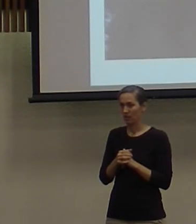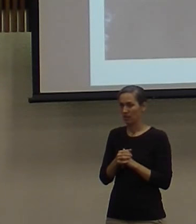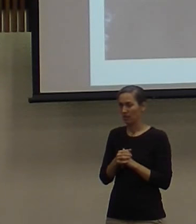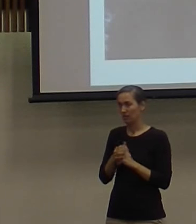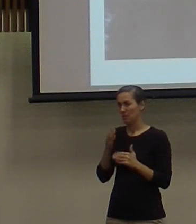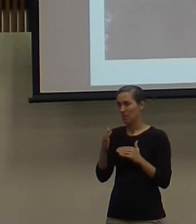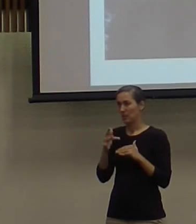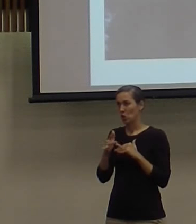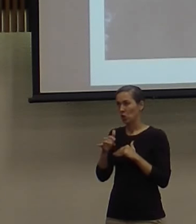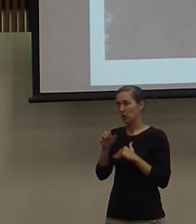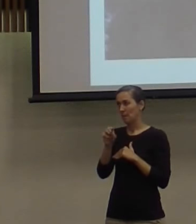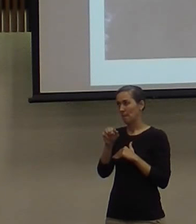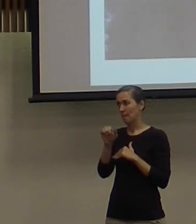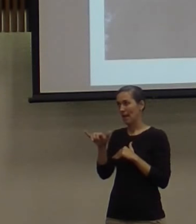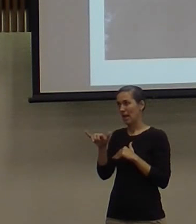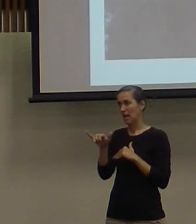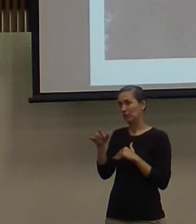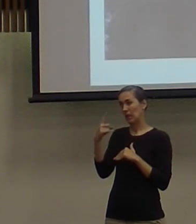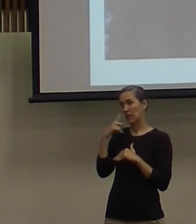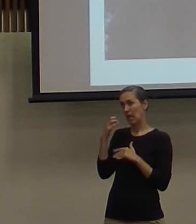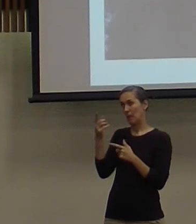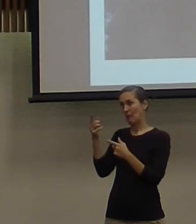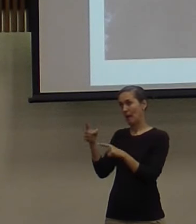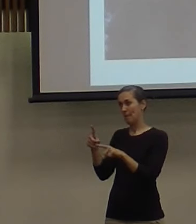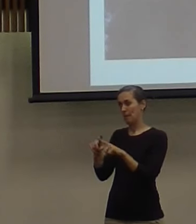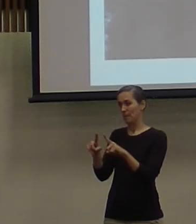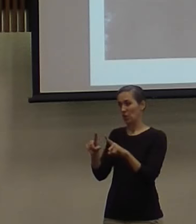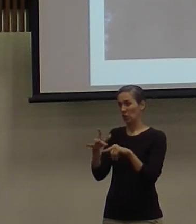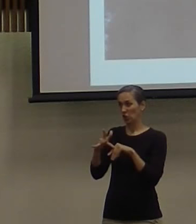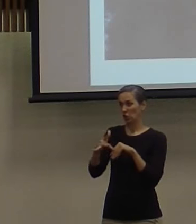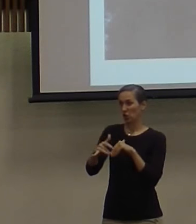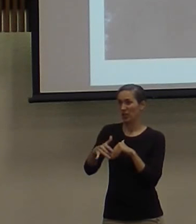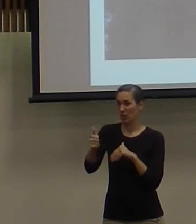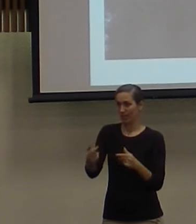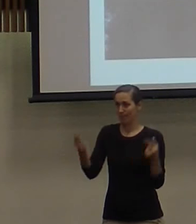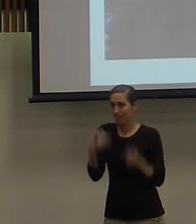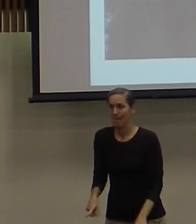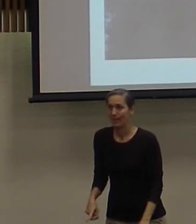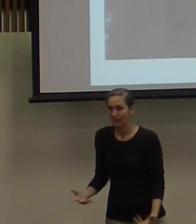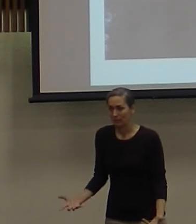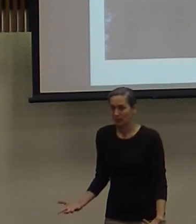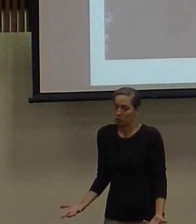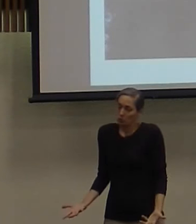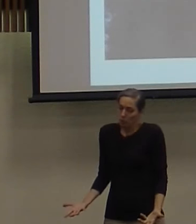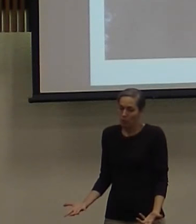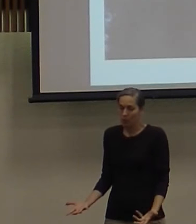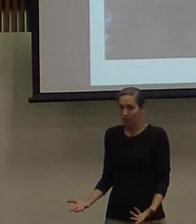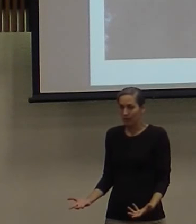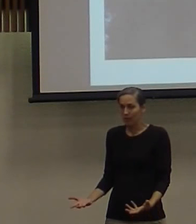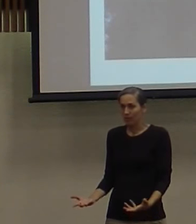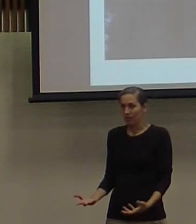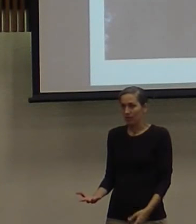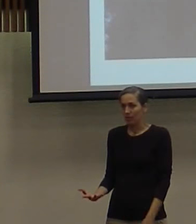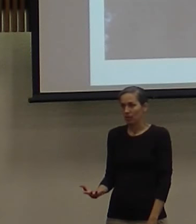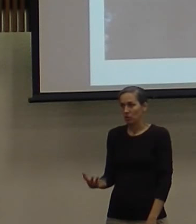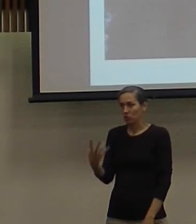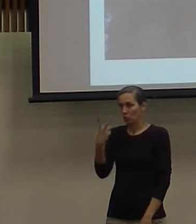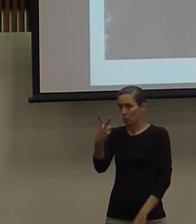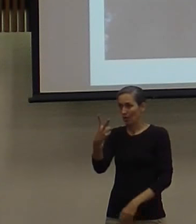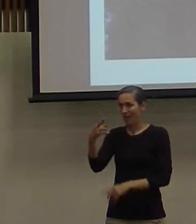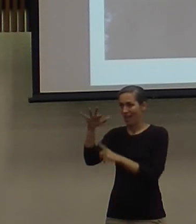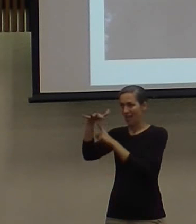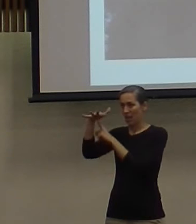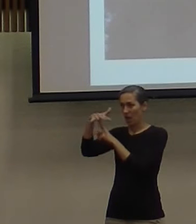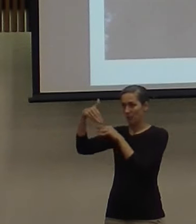May or in the mid of May, but it came very early during that time. So the two helicopters were